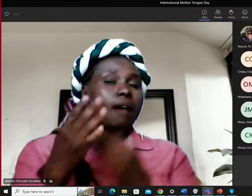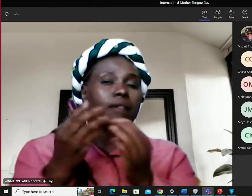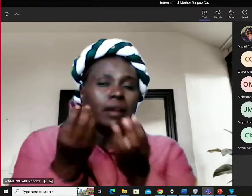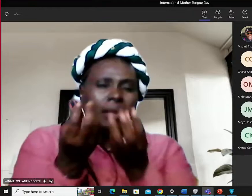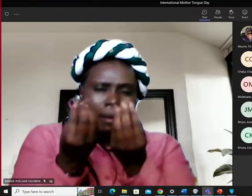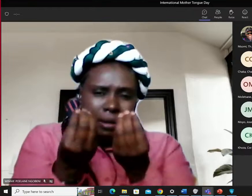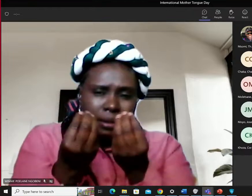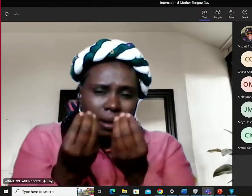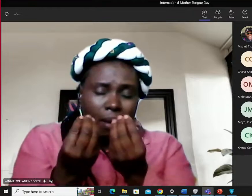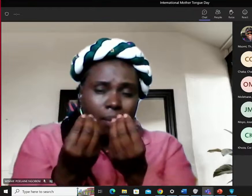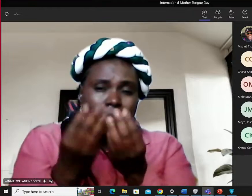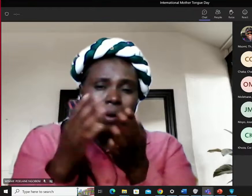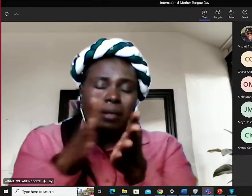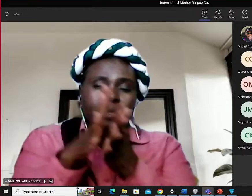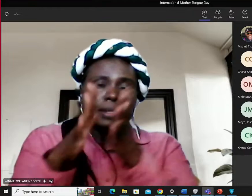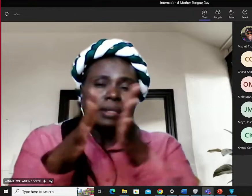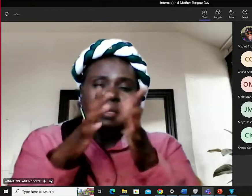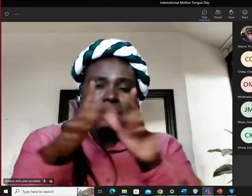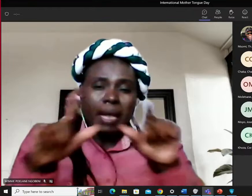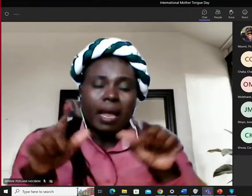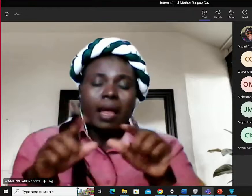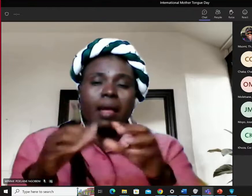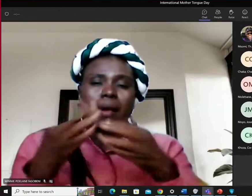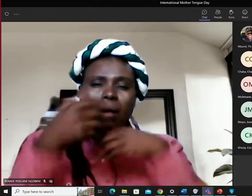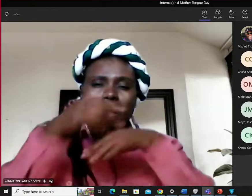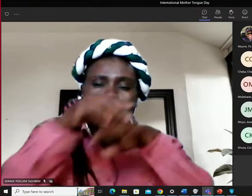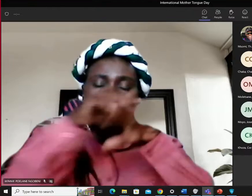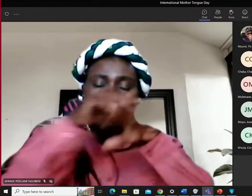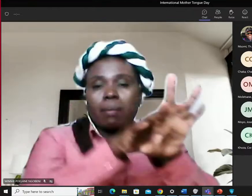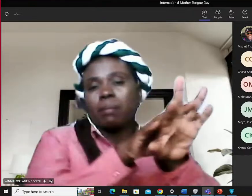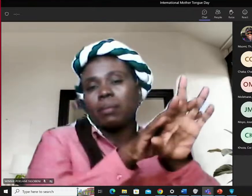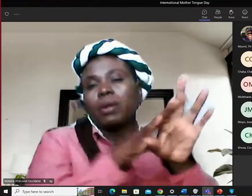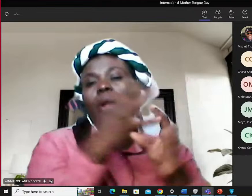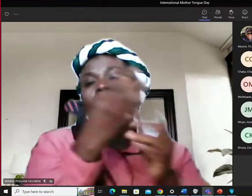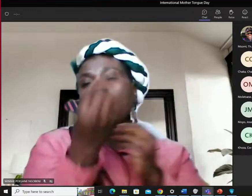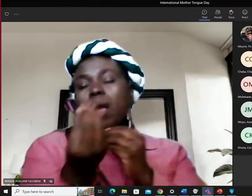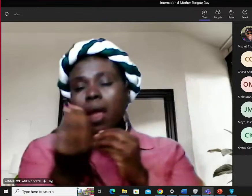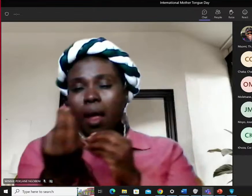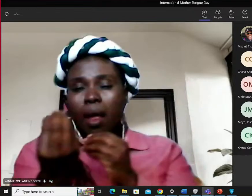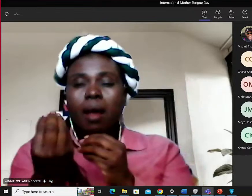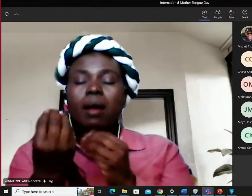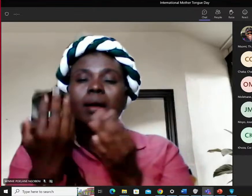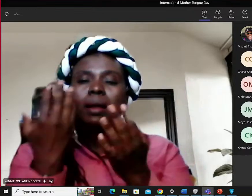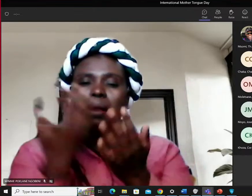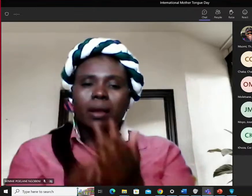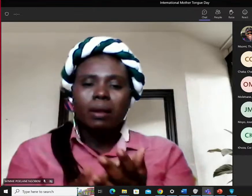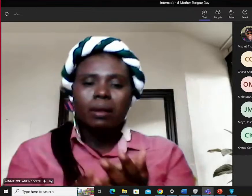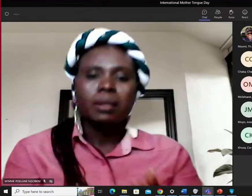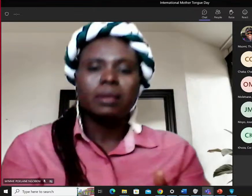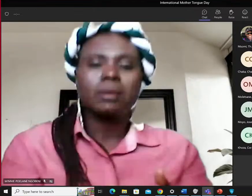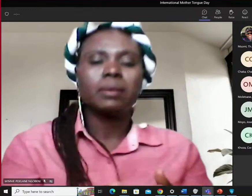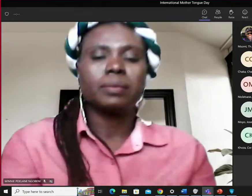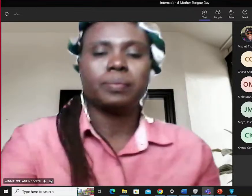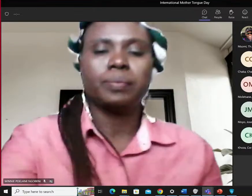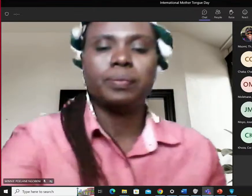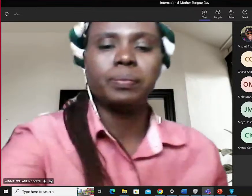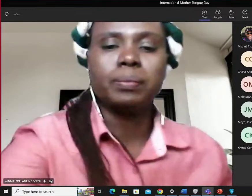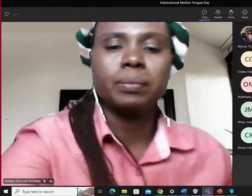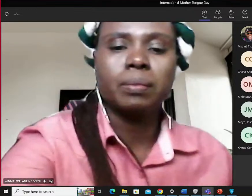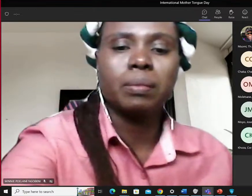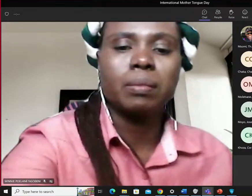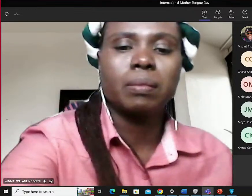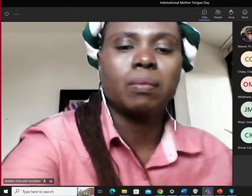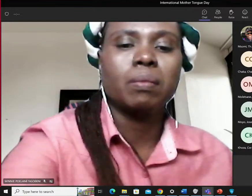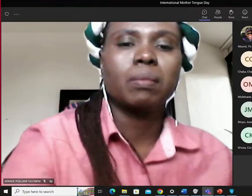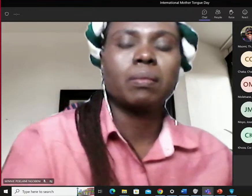call combined method. Educators did not take Dr. Gallaher's proposal of using the